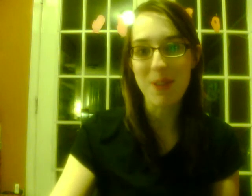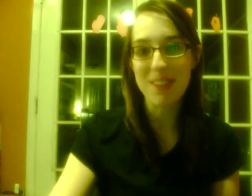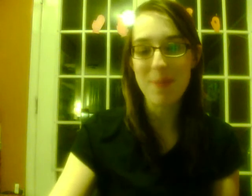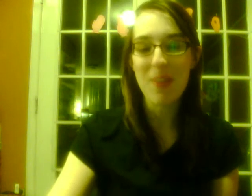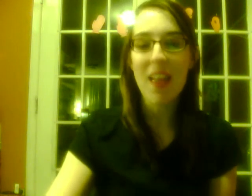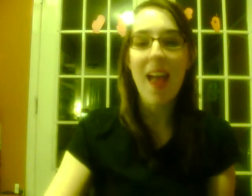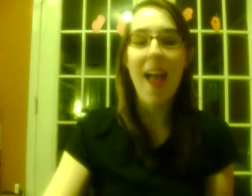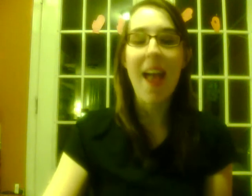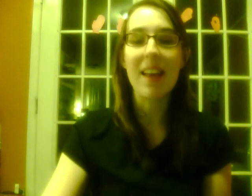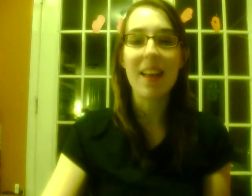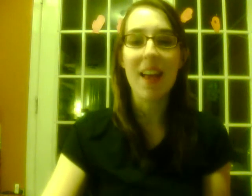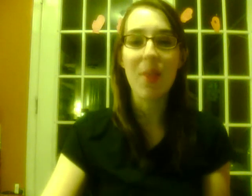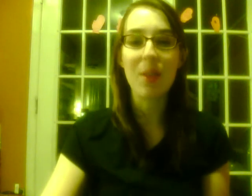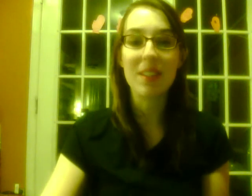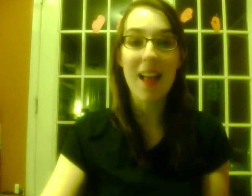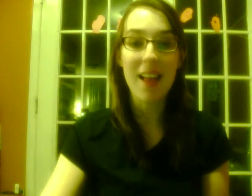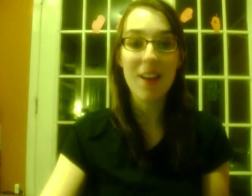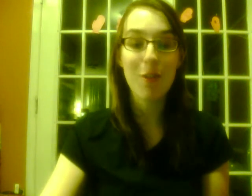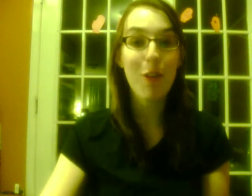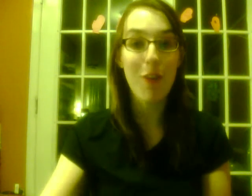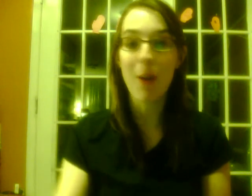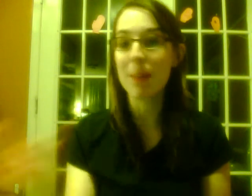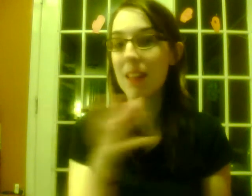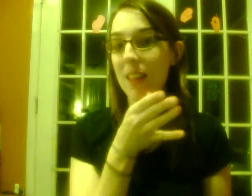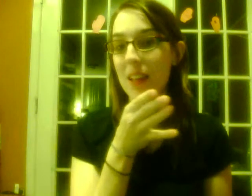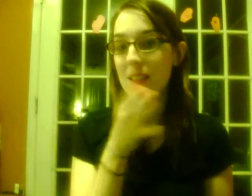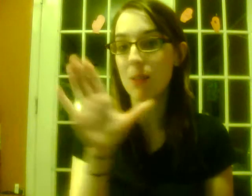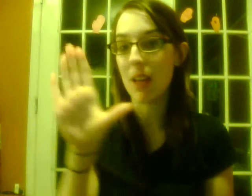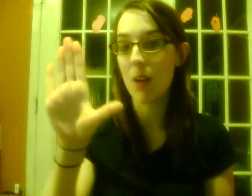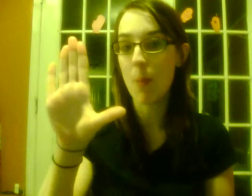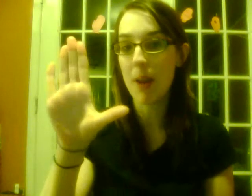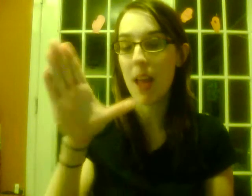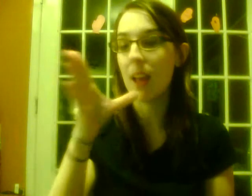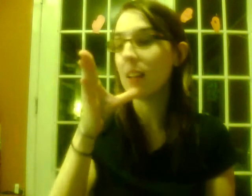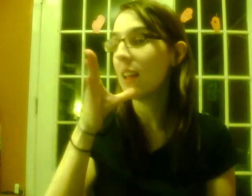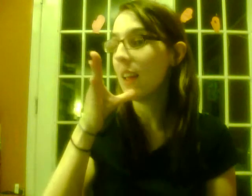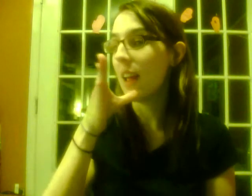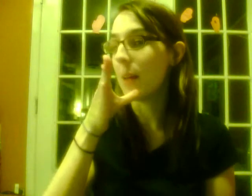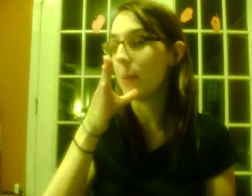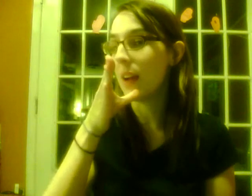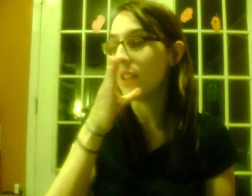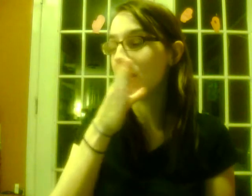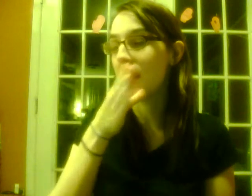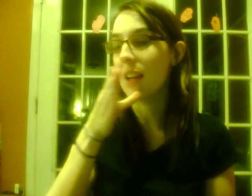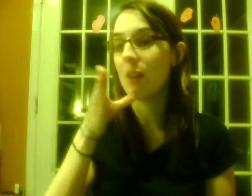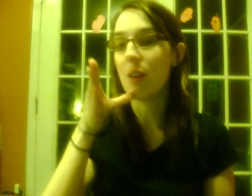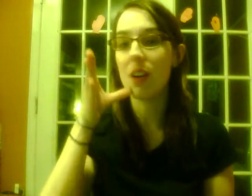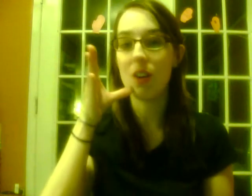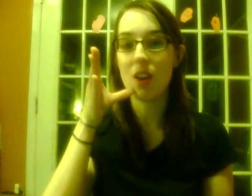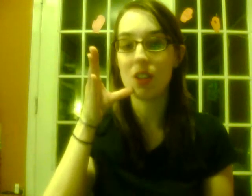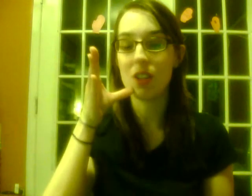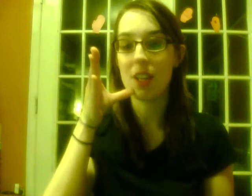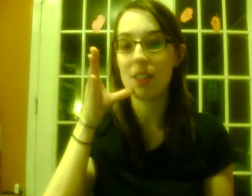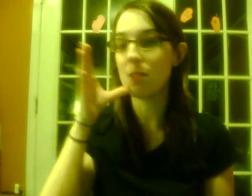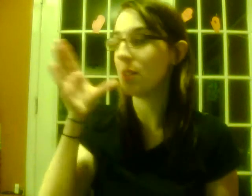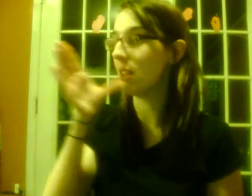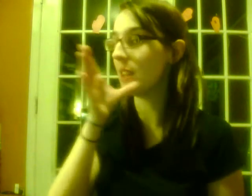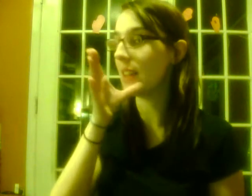animals. And the sign for farm is like this. You take an open hand and put it on your chin and run it across your chin. So it's going to look like